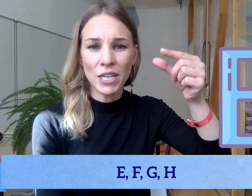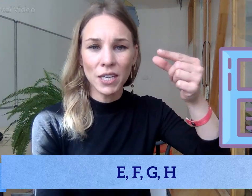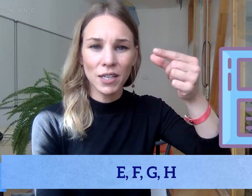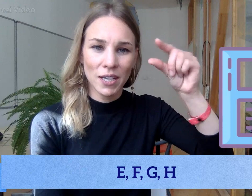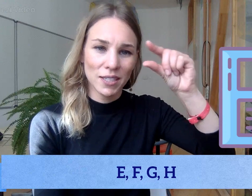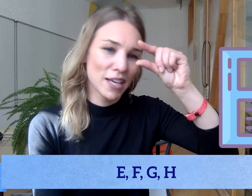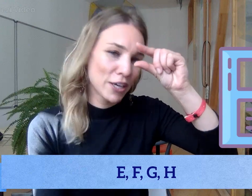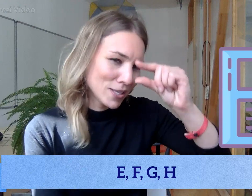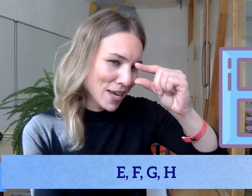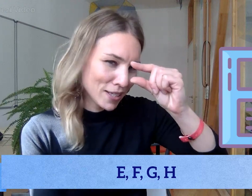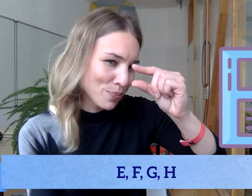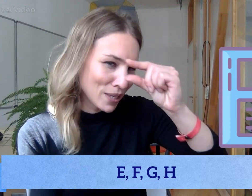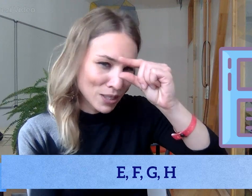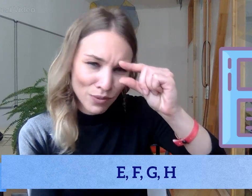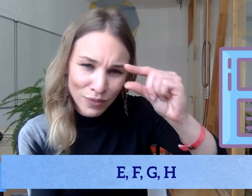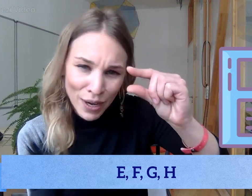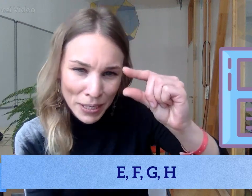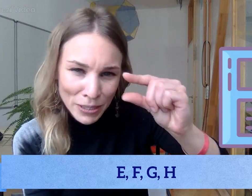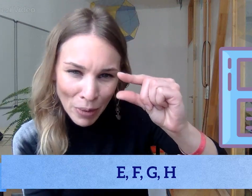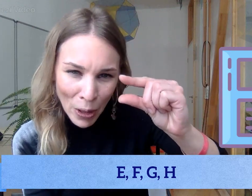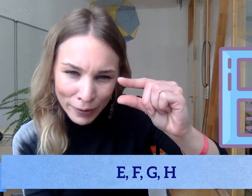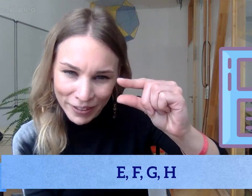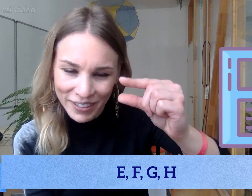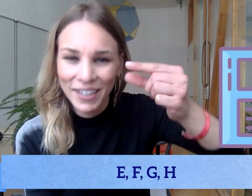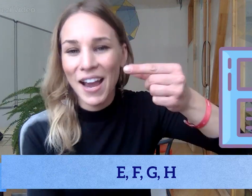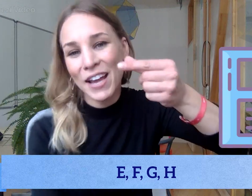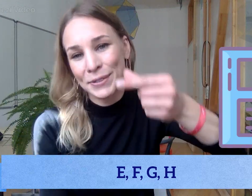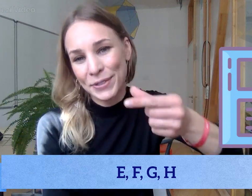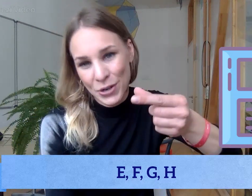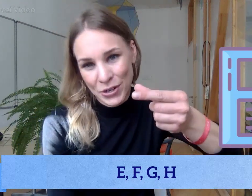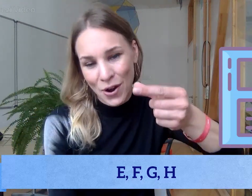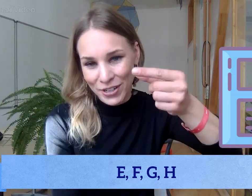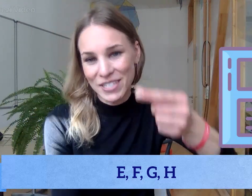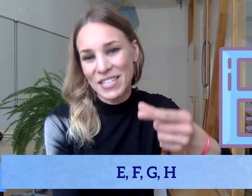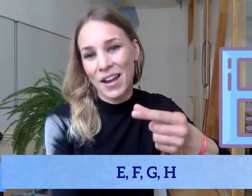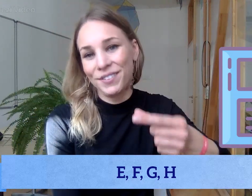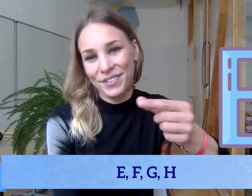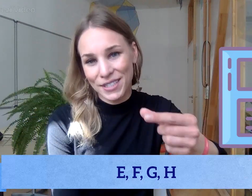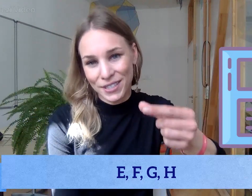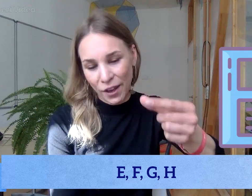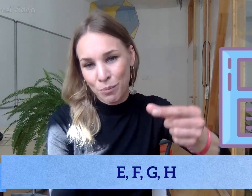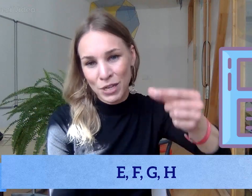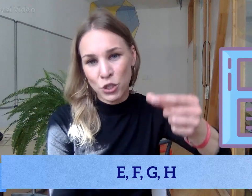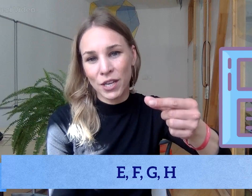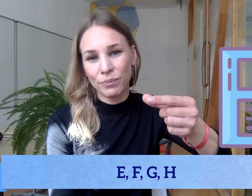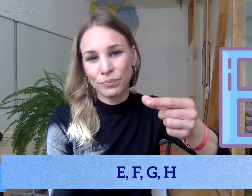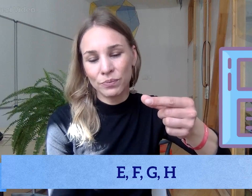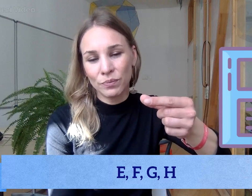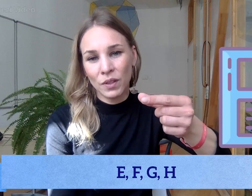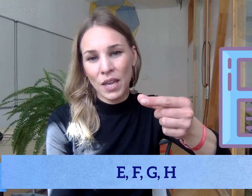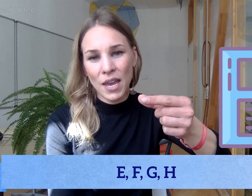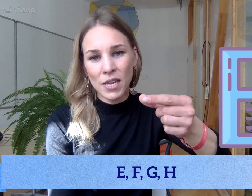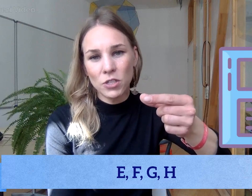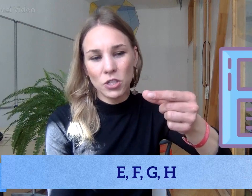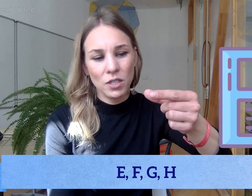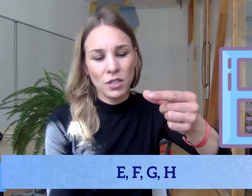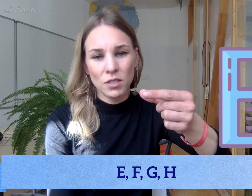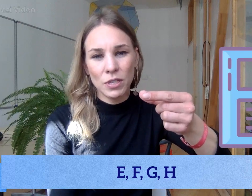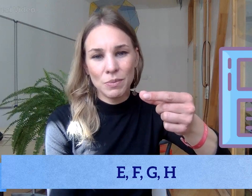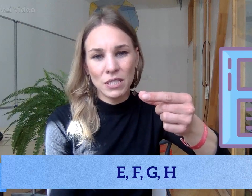G is like you're saying something's very small and you turn it on your side. That's going to be G. H